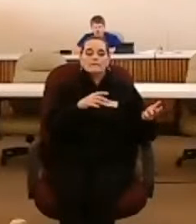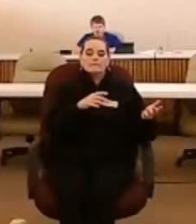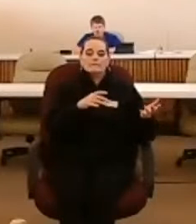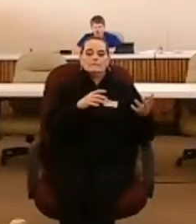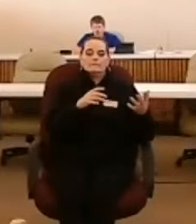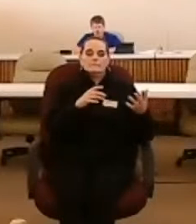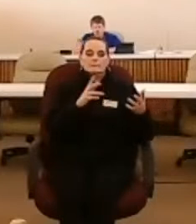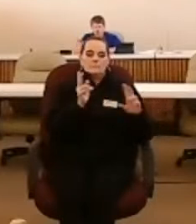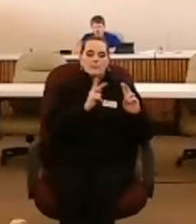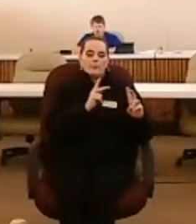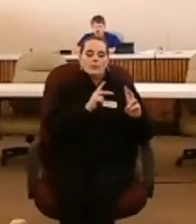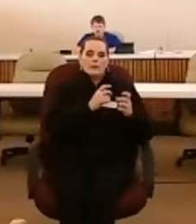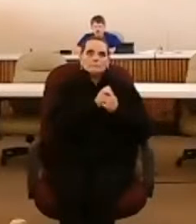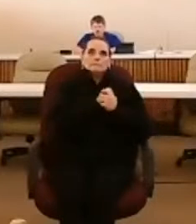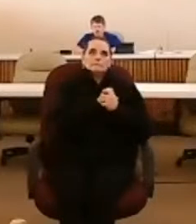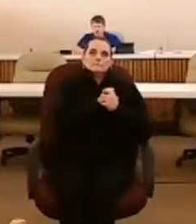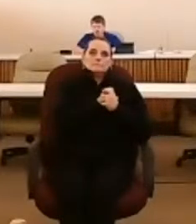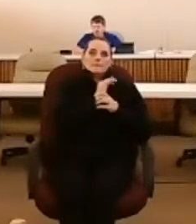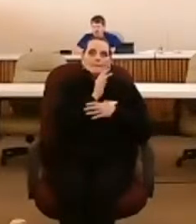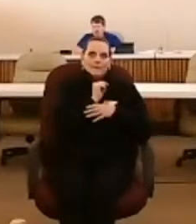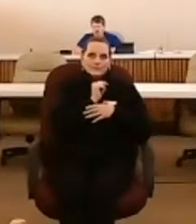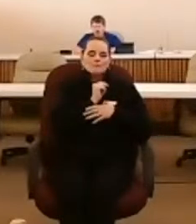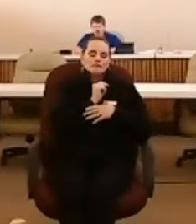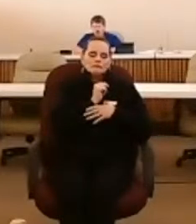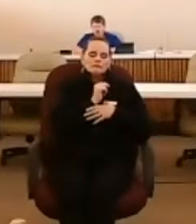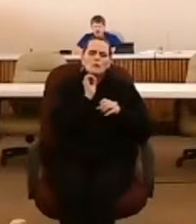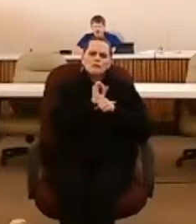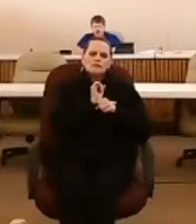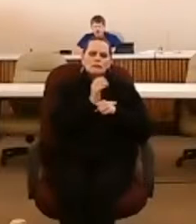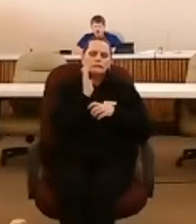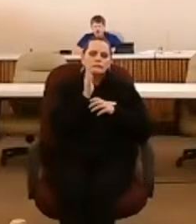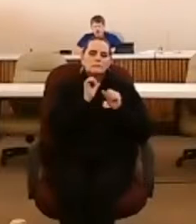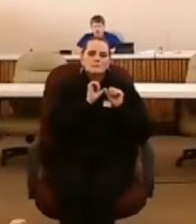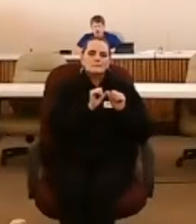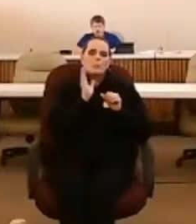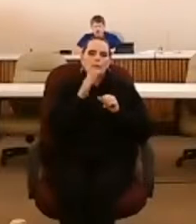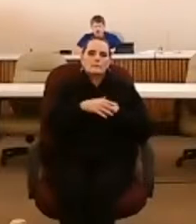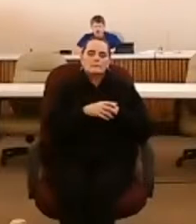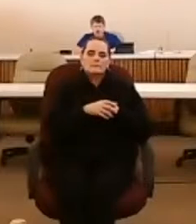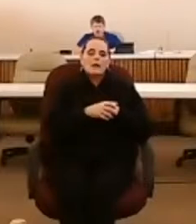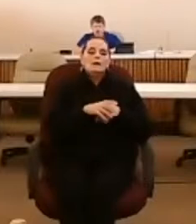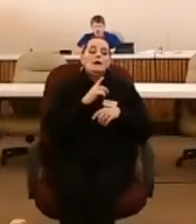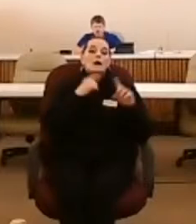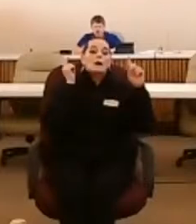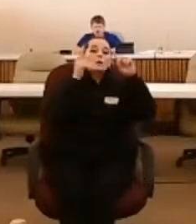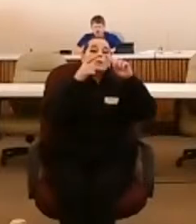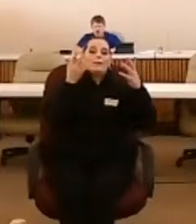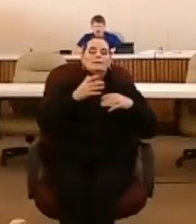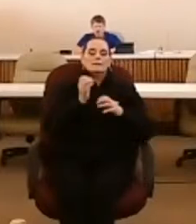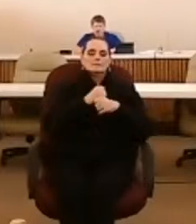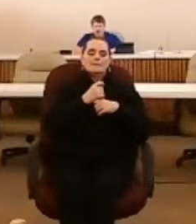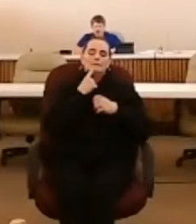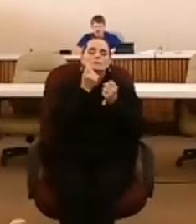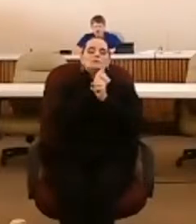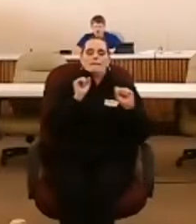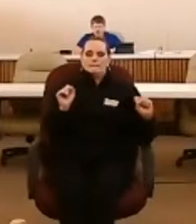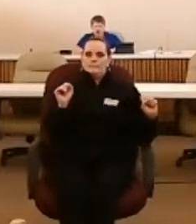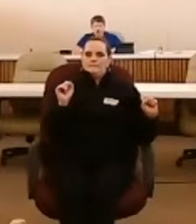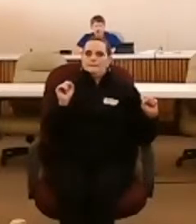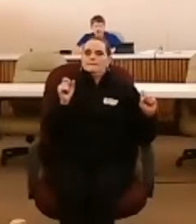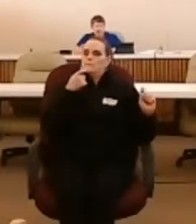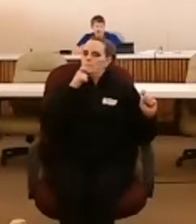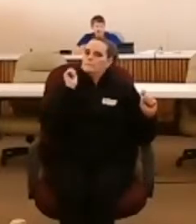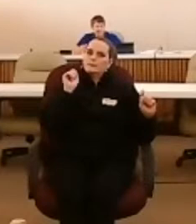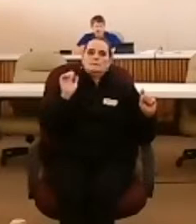they all love that, we'll work on doing that. Because again, the goal is to make it as safe as possible